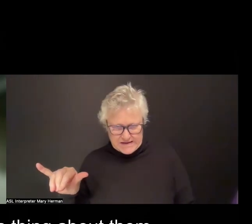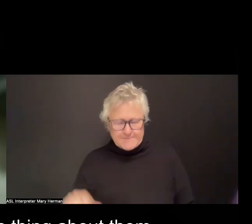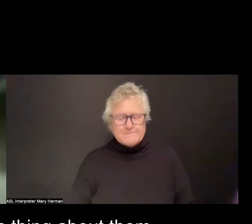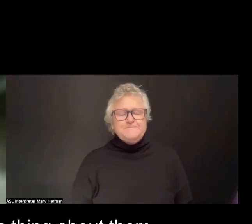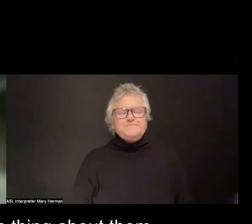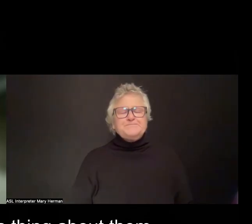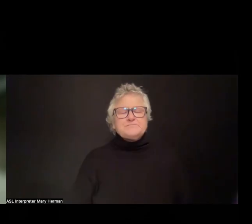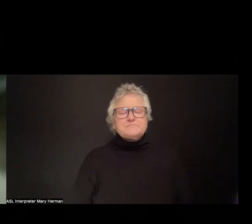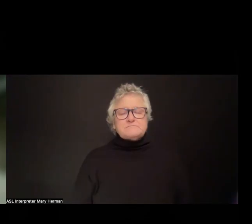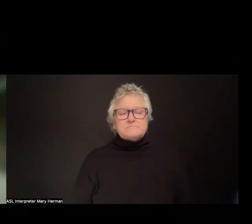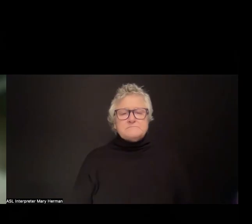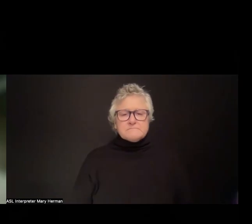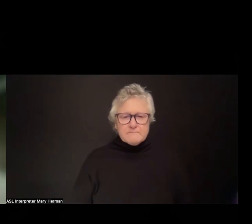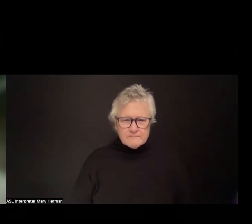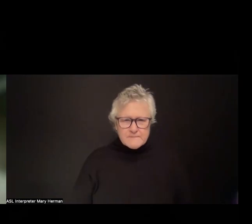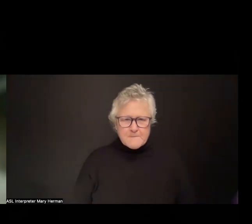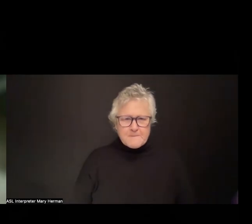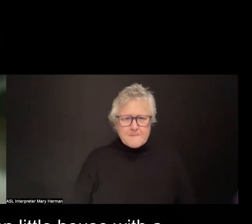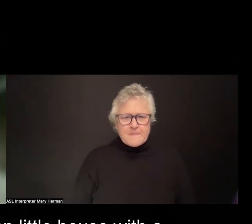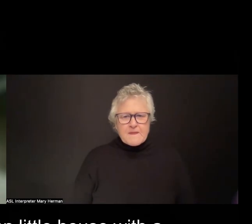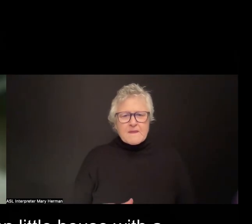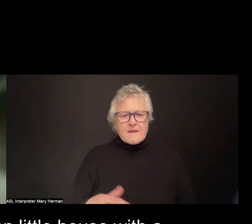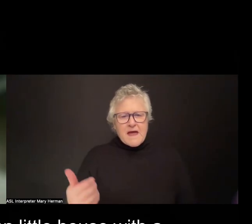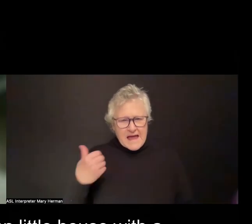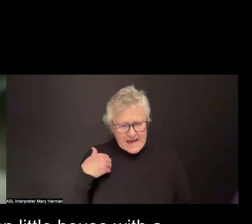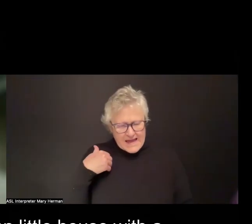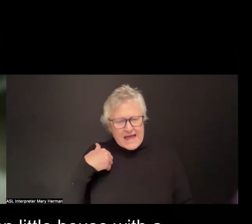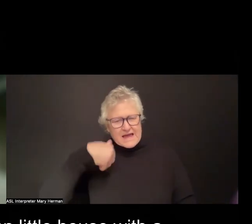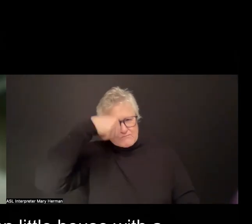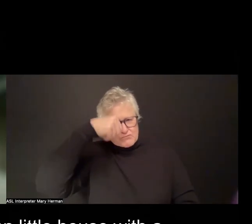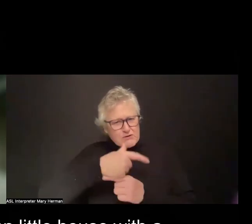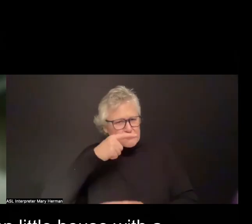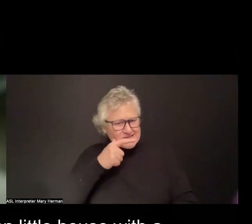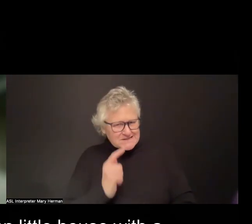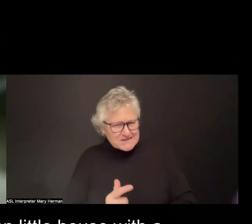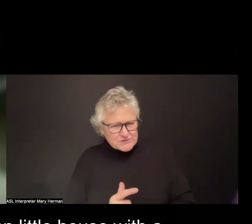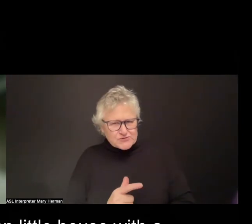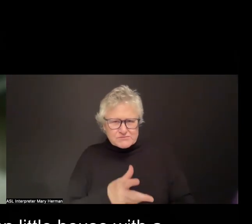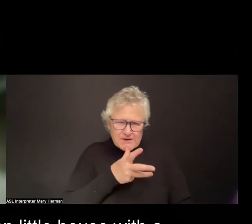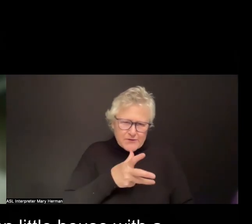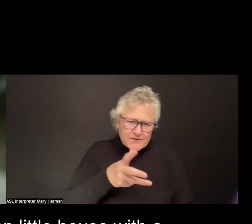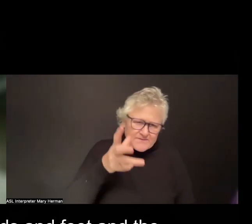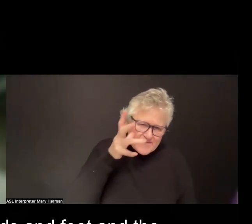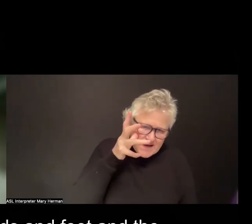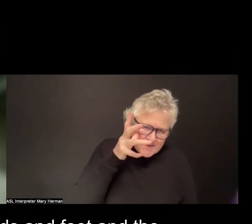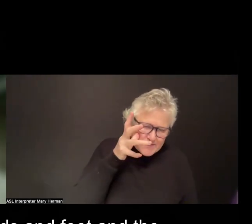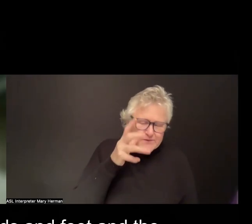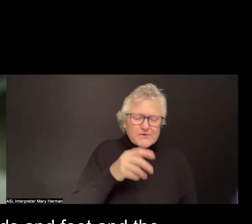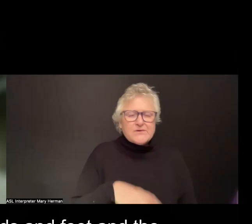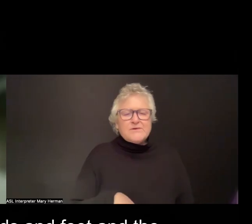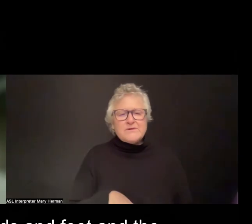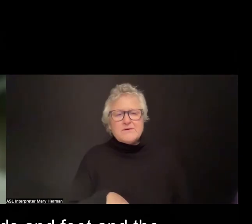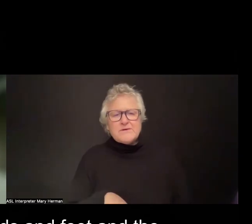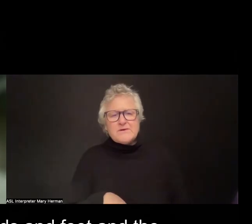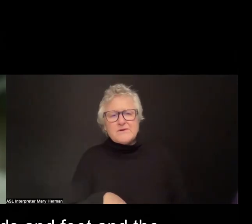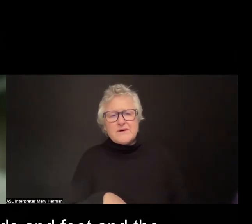bound out when I still had milk teeth. I remember a mean little house with a smoking chimney, sleeping in a trundle crowded with hands and